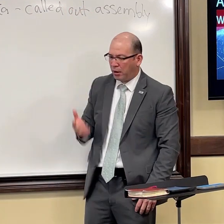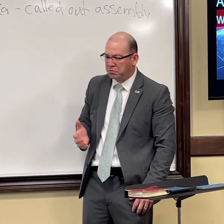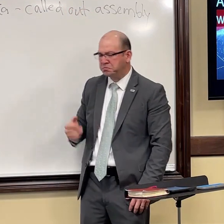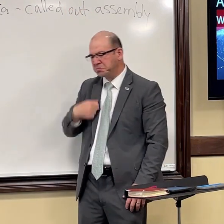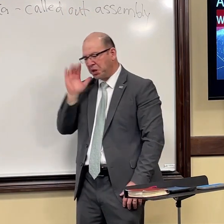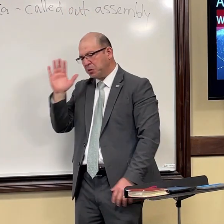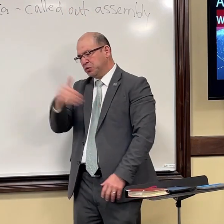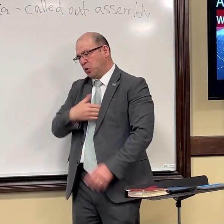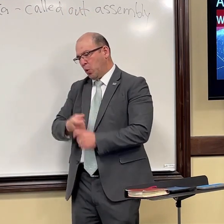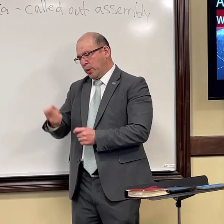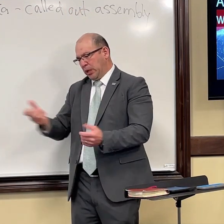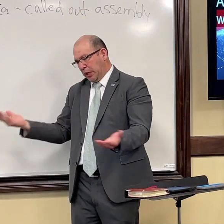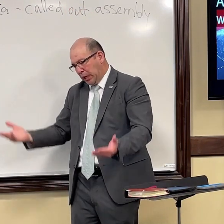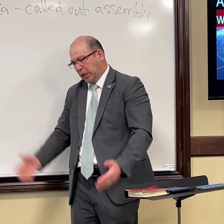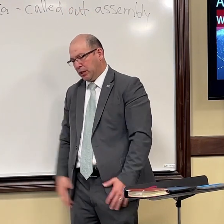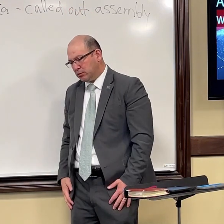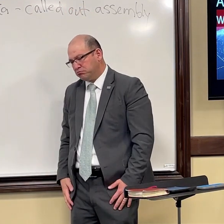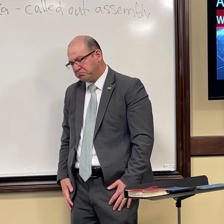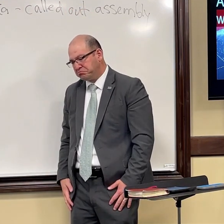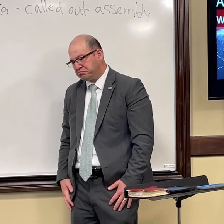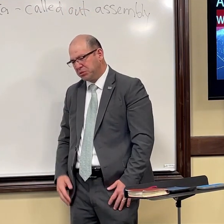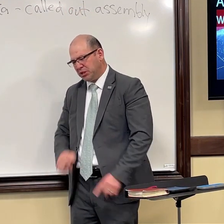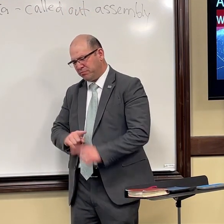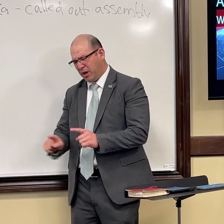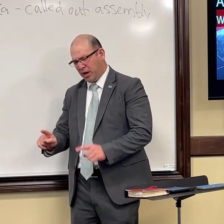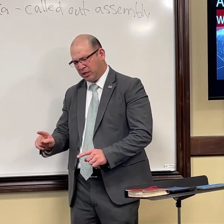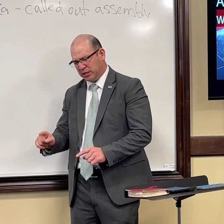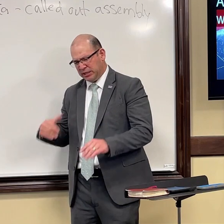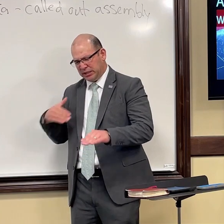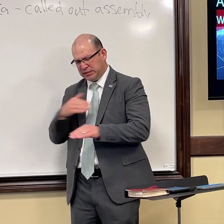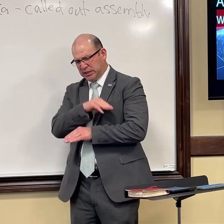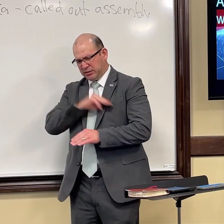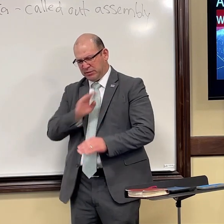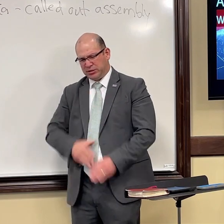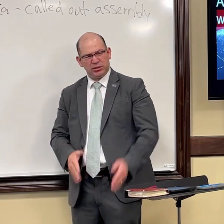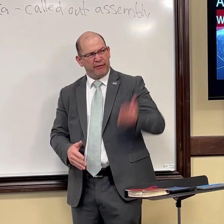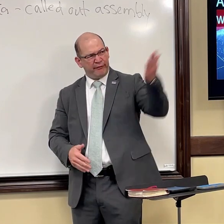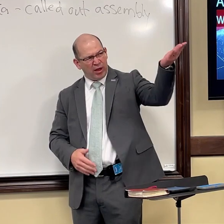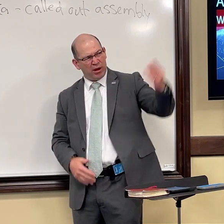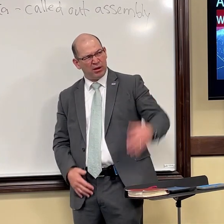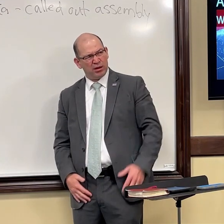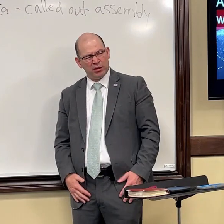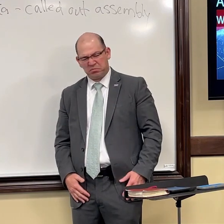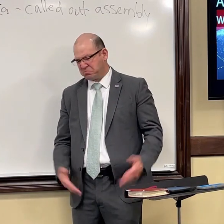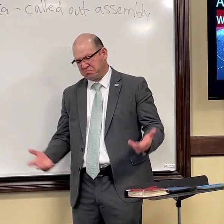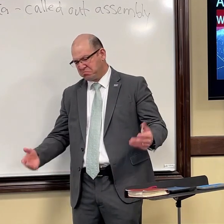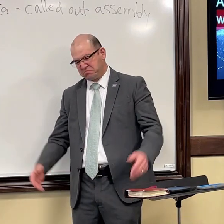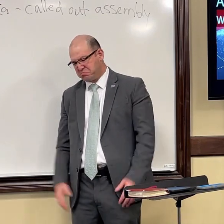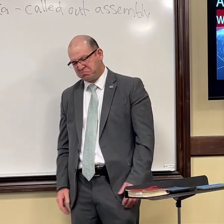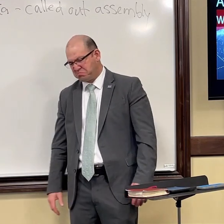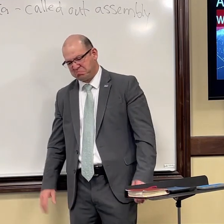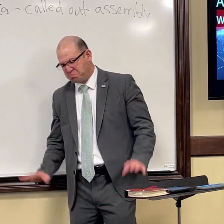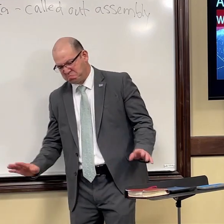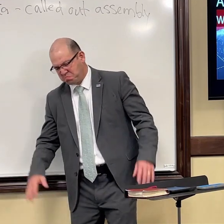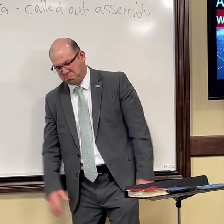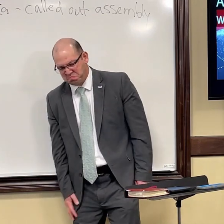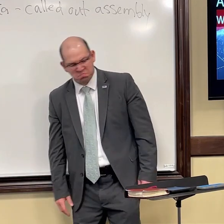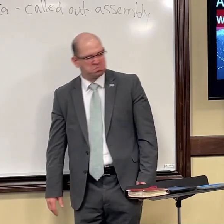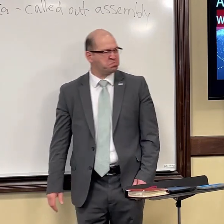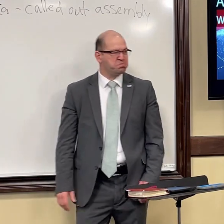And then we think, oh, yeah, I'm soul winning here, but I'm not sending missionaries. Yeah, I'm not going to be involved with that.